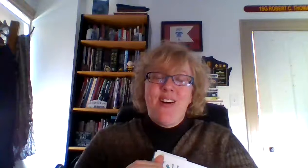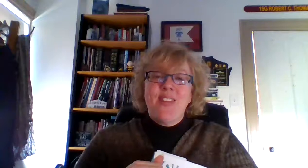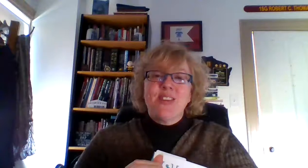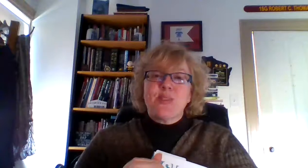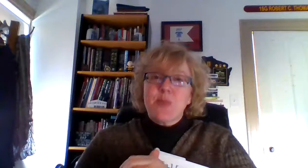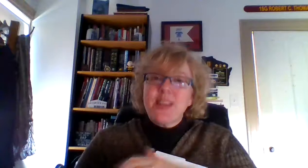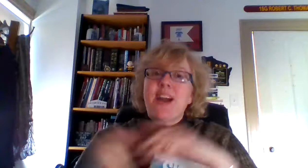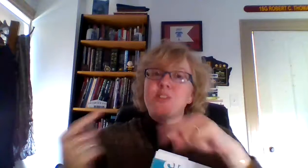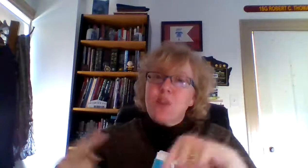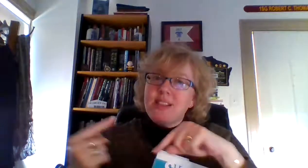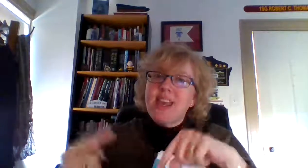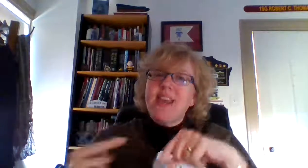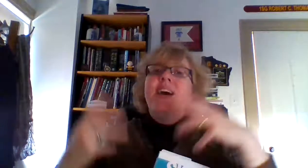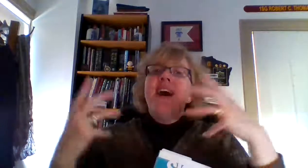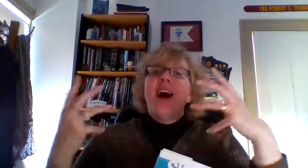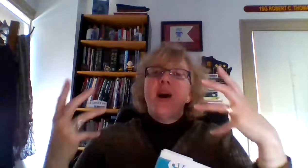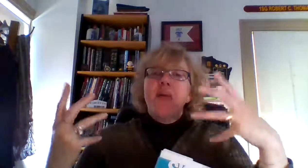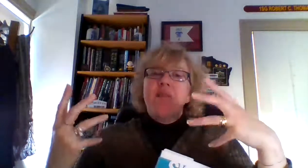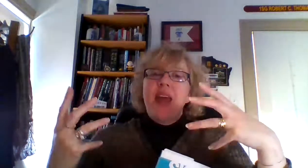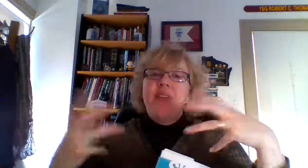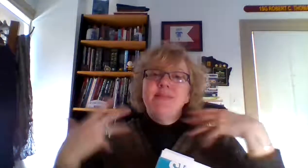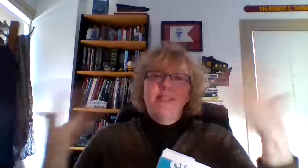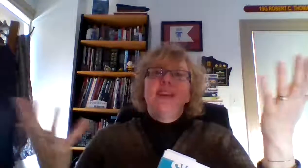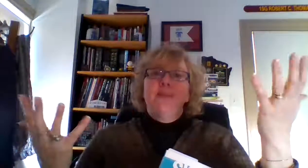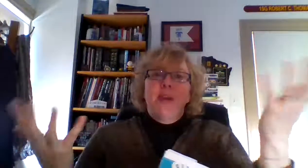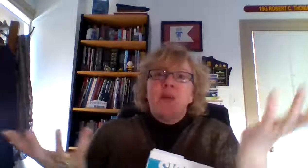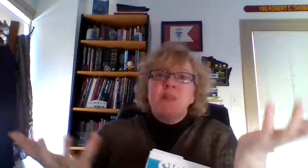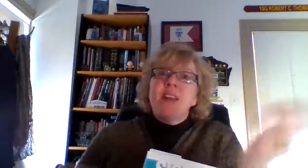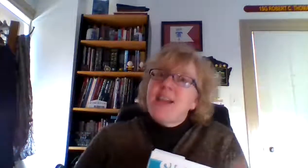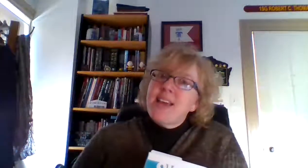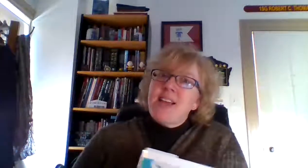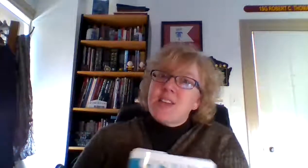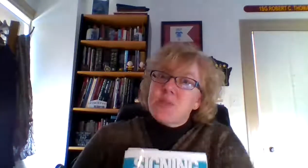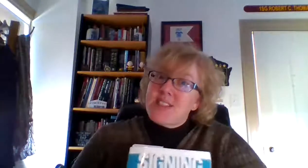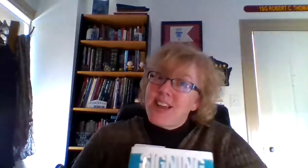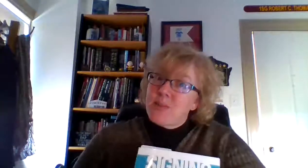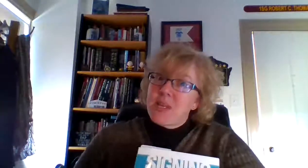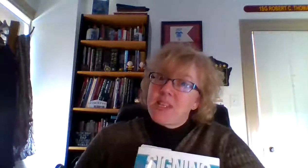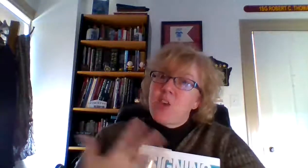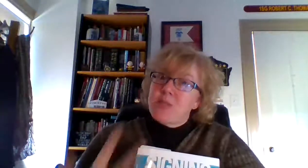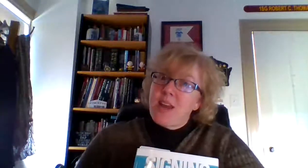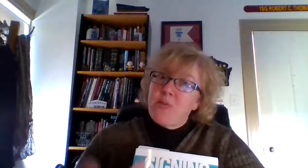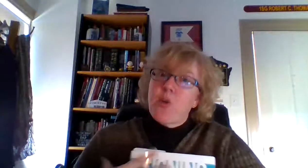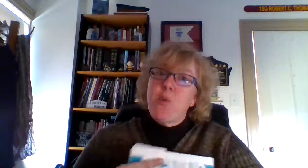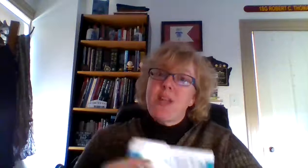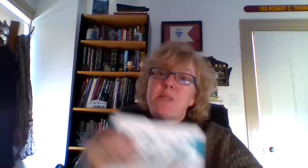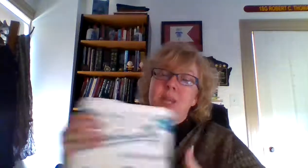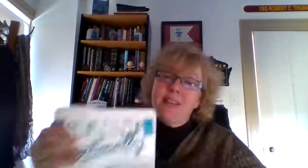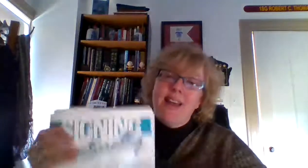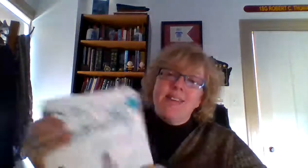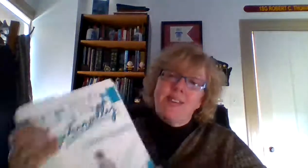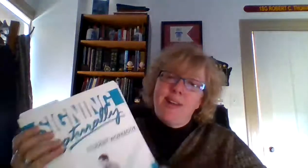They're just really kind of struggling. And it becomes an online class, which is not something that you signed up for. You wanted to be in class and learn how to